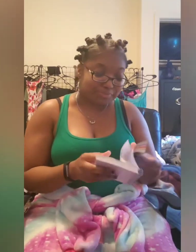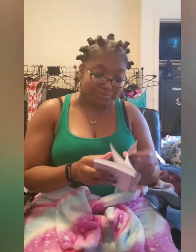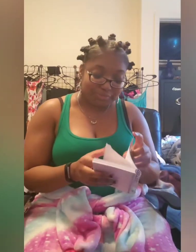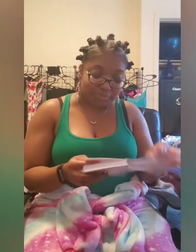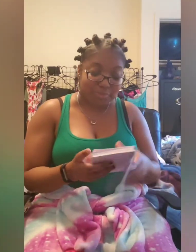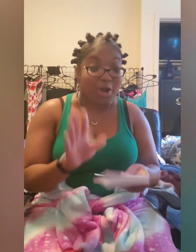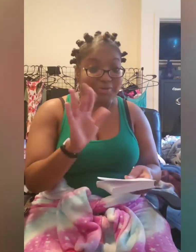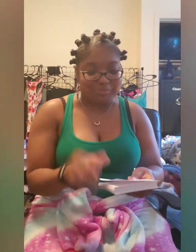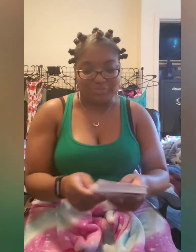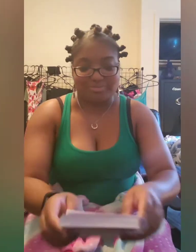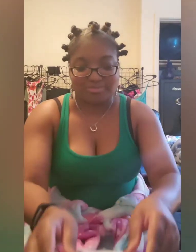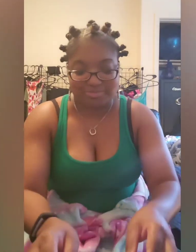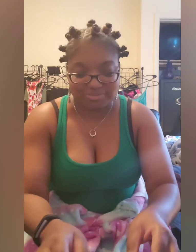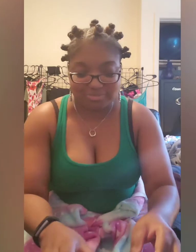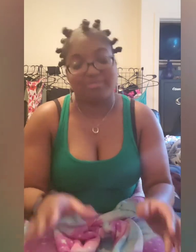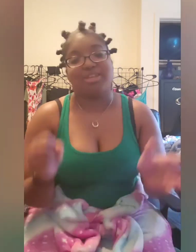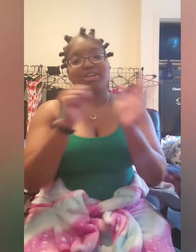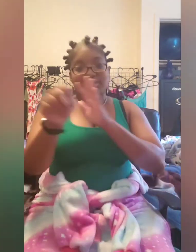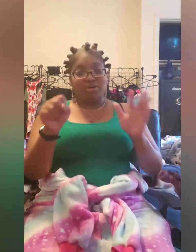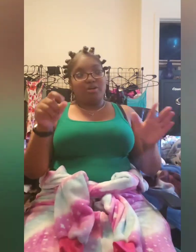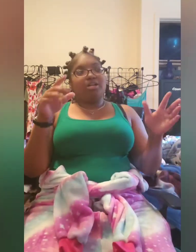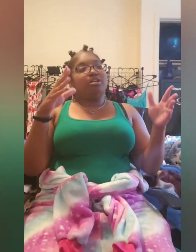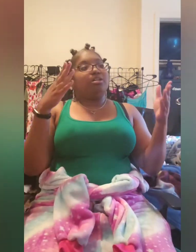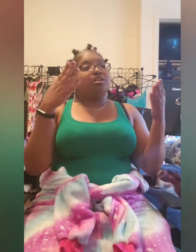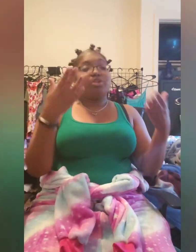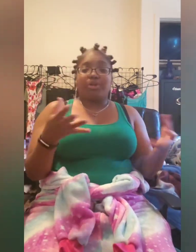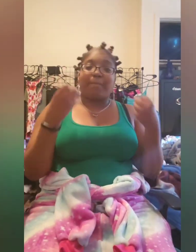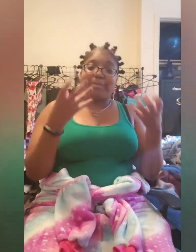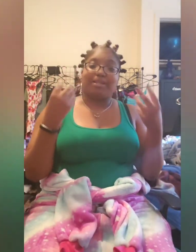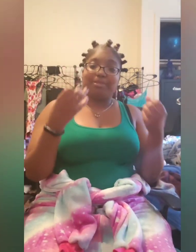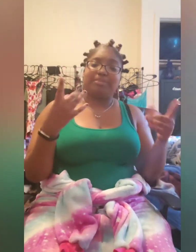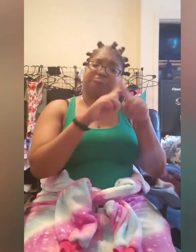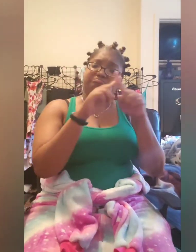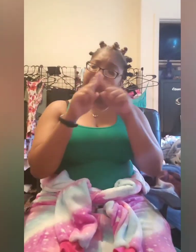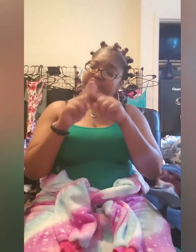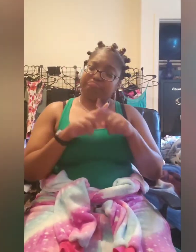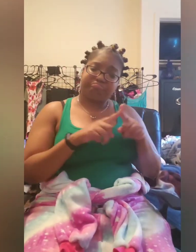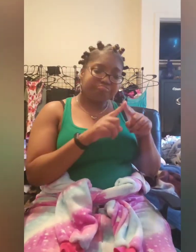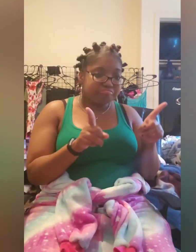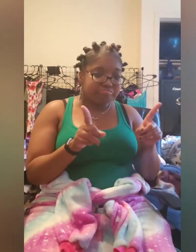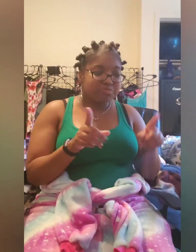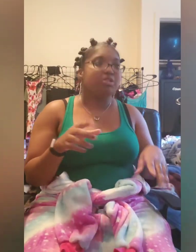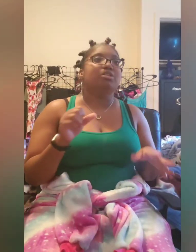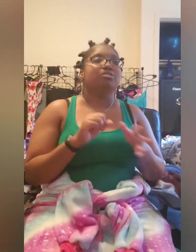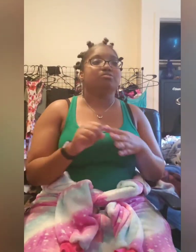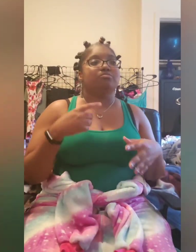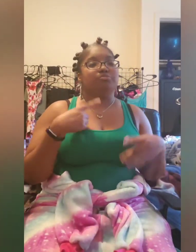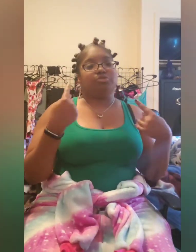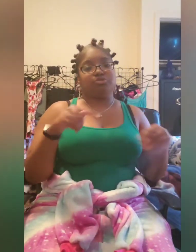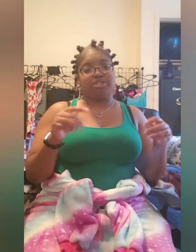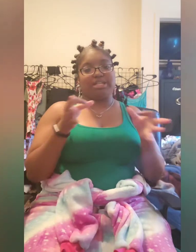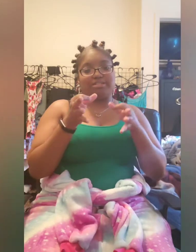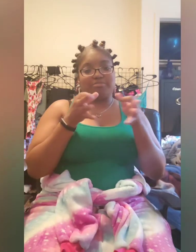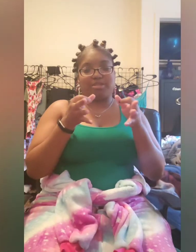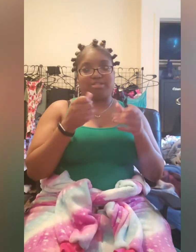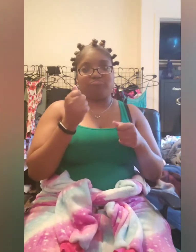prepared for you guys and I won't forget. Now, there are many different types of sexualities, but I'm going to